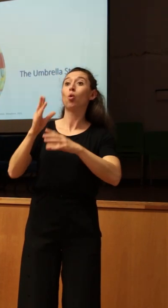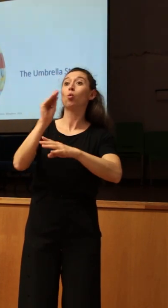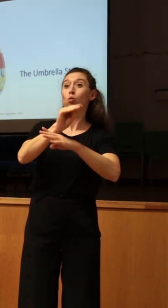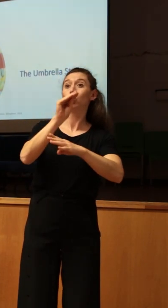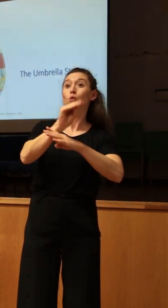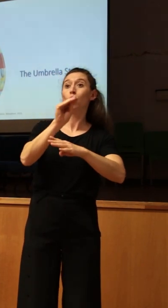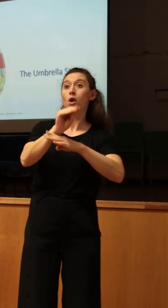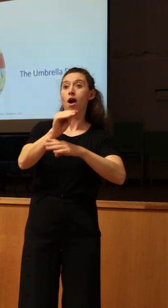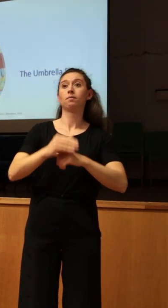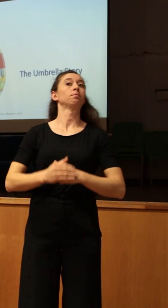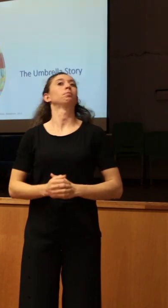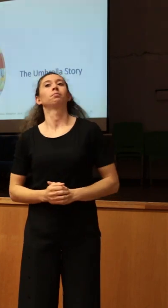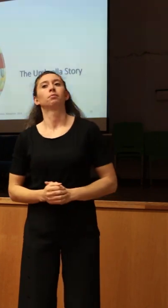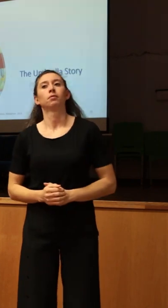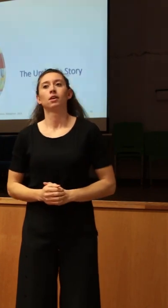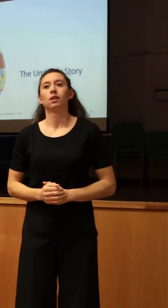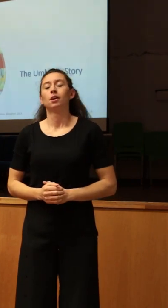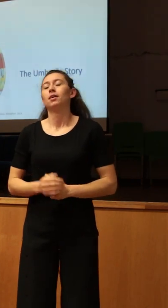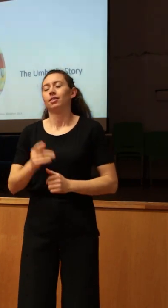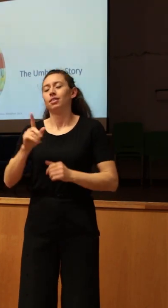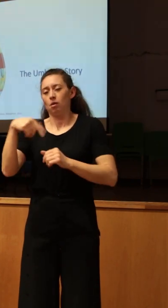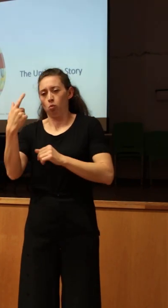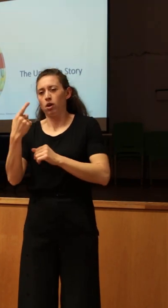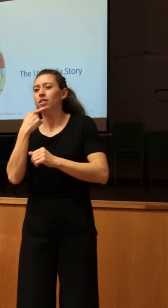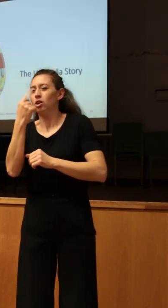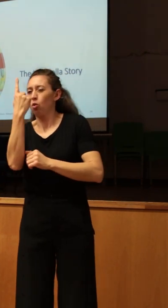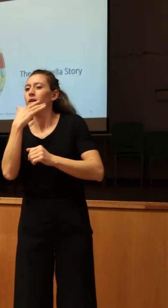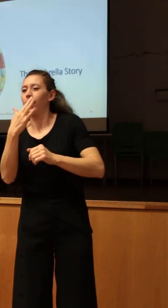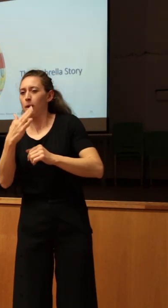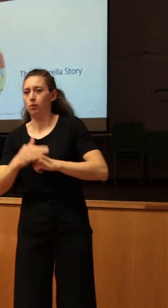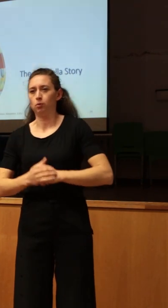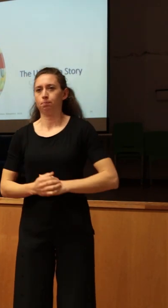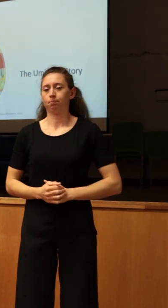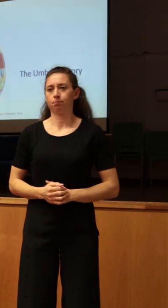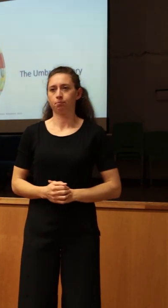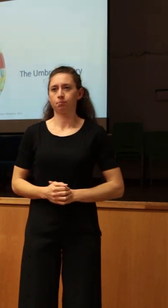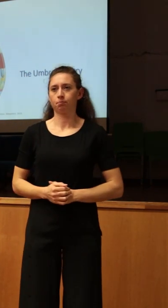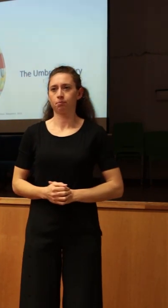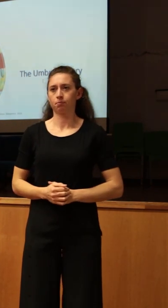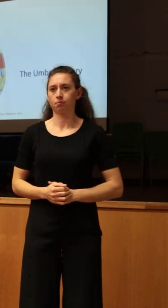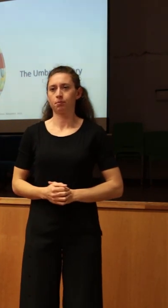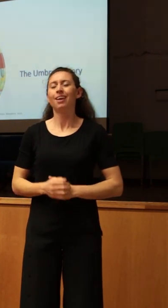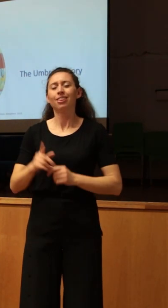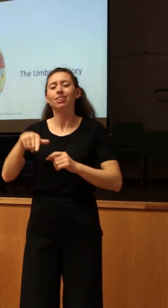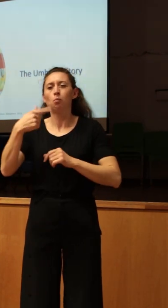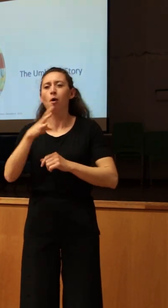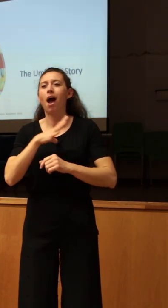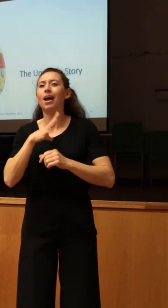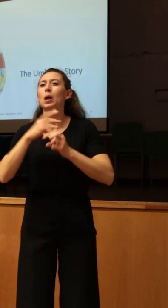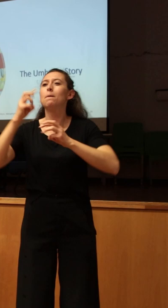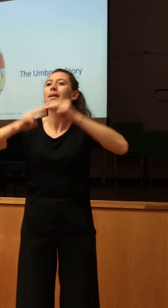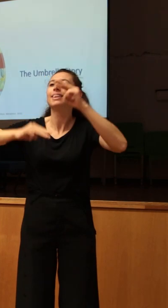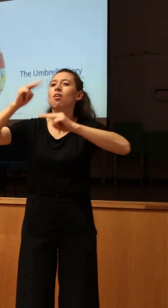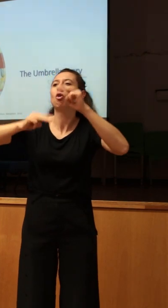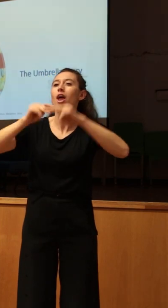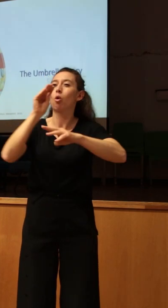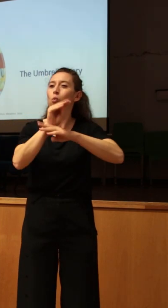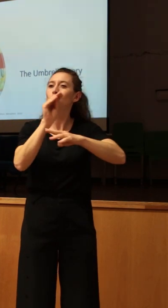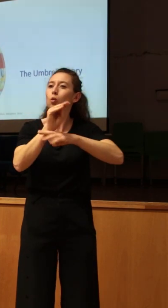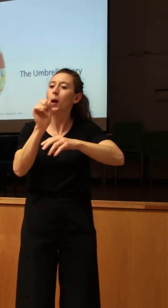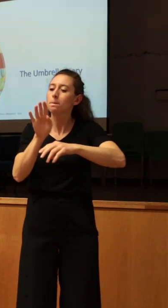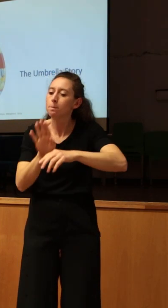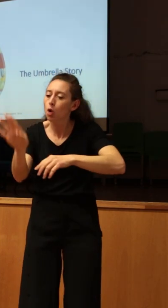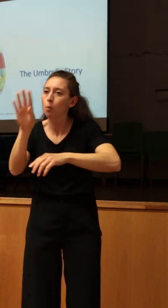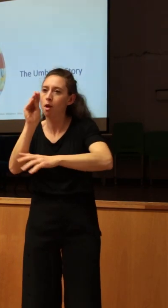an example in a minute. En un minuto doy un ejemplo. Then there are cultural metaphors. Después están las metáforas culturales de la